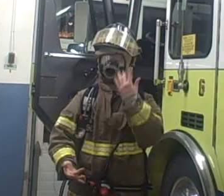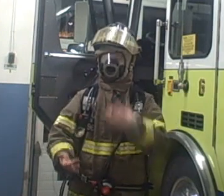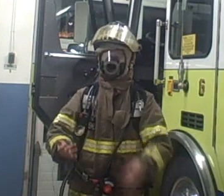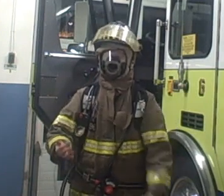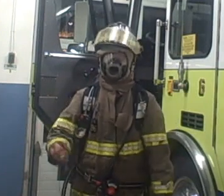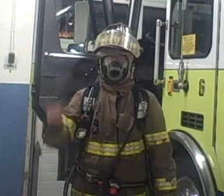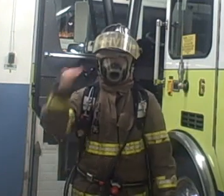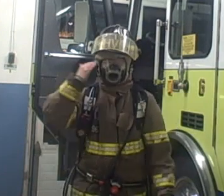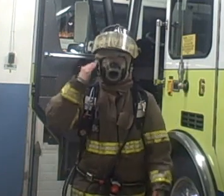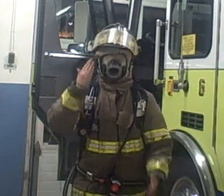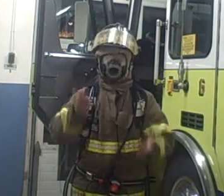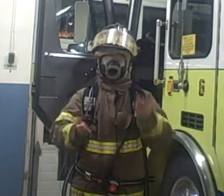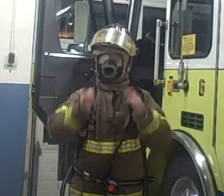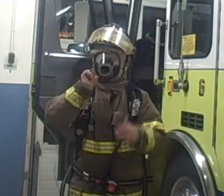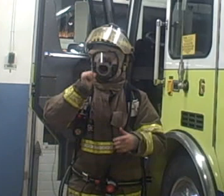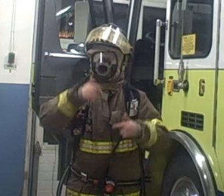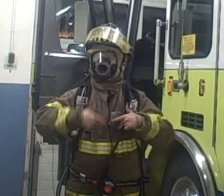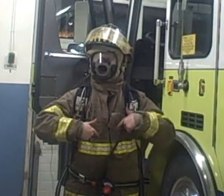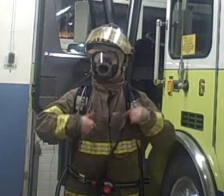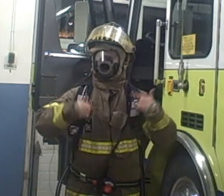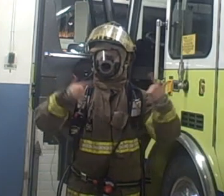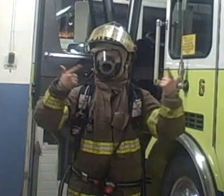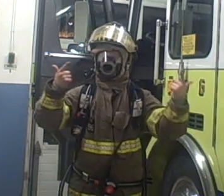that fight, he knew he might not